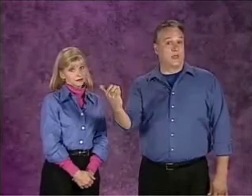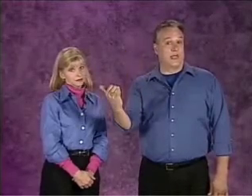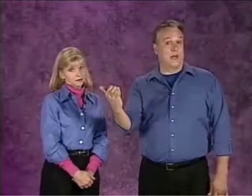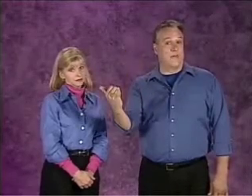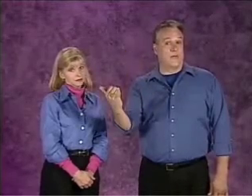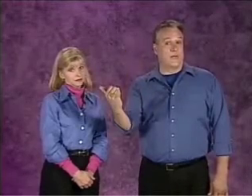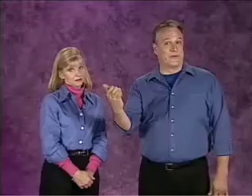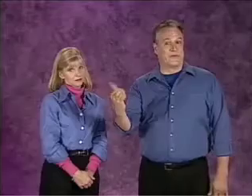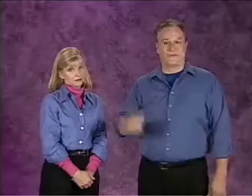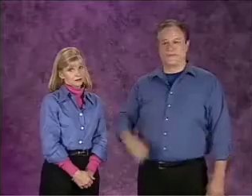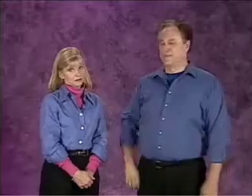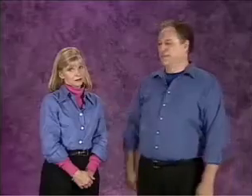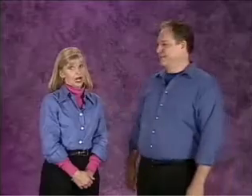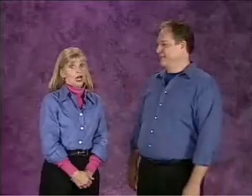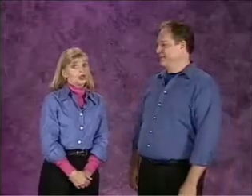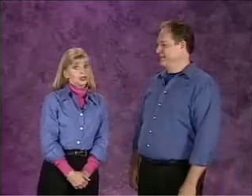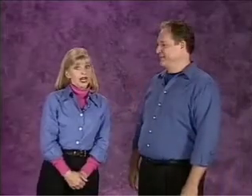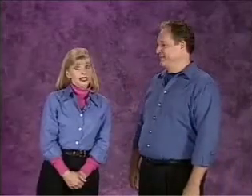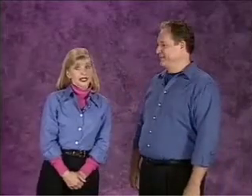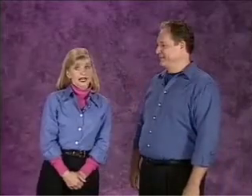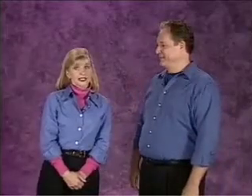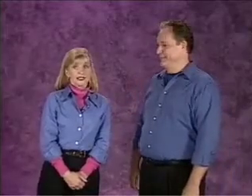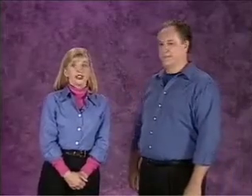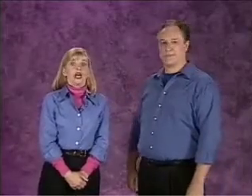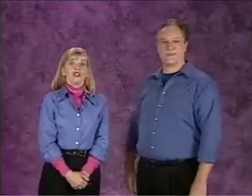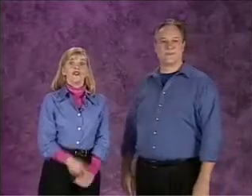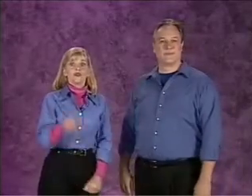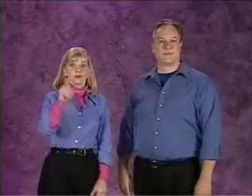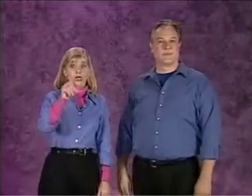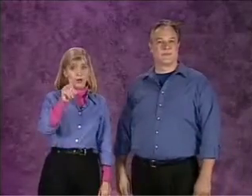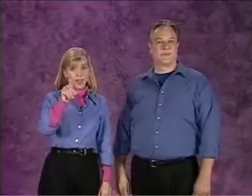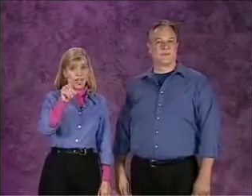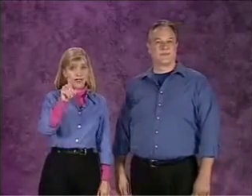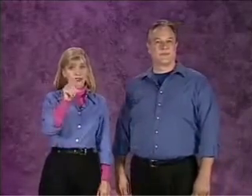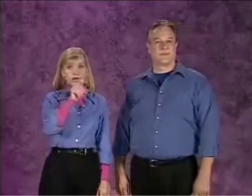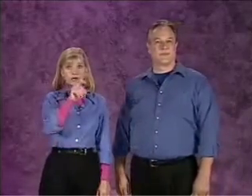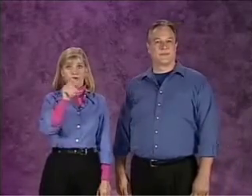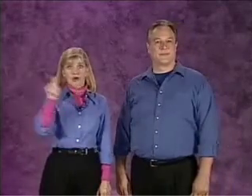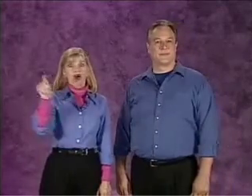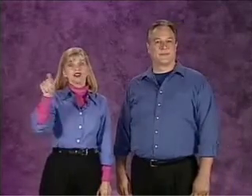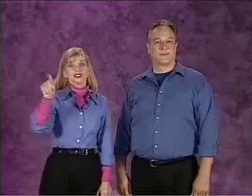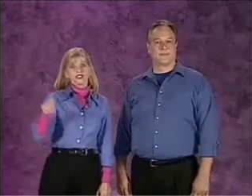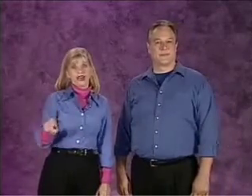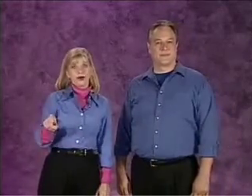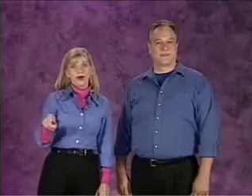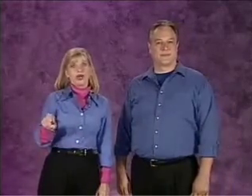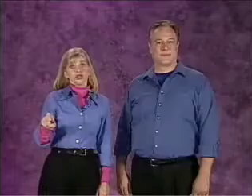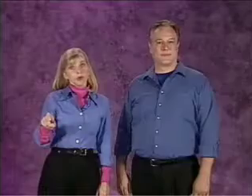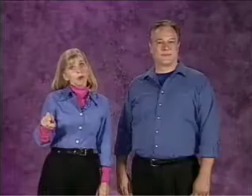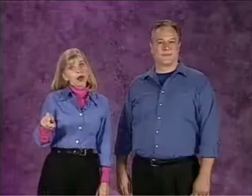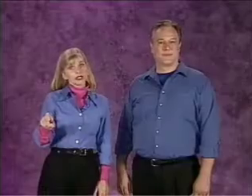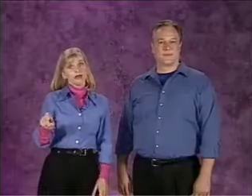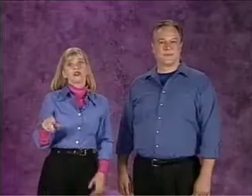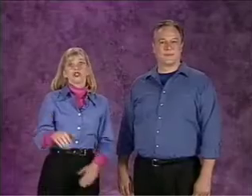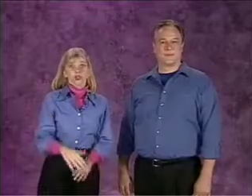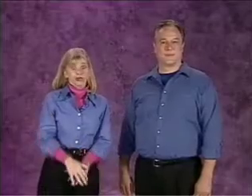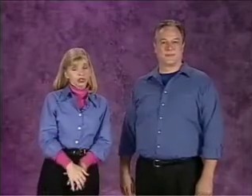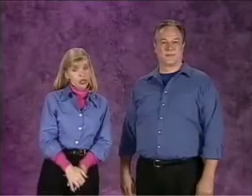in California. To sign Texas, just form the letter X and move it across and down to approximate the general shape